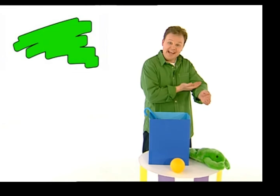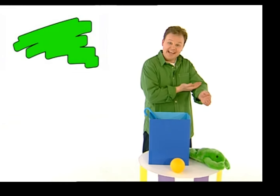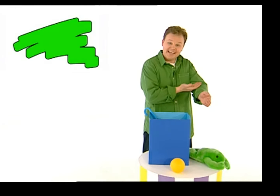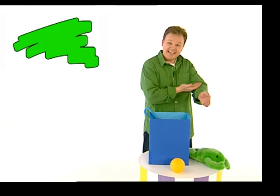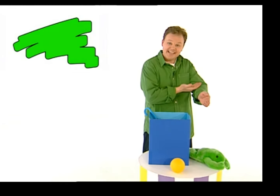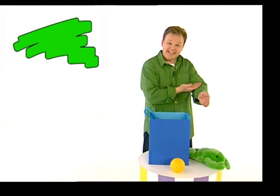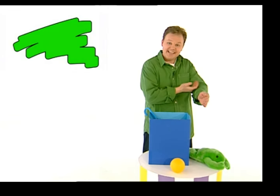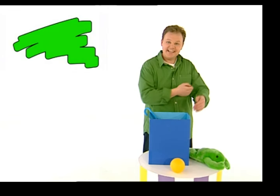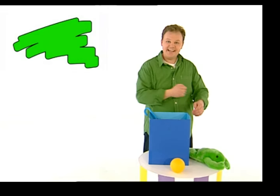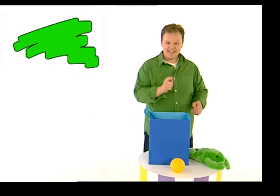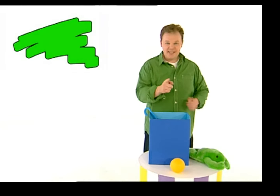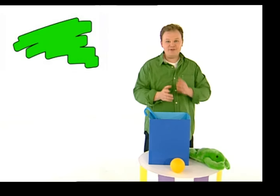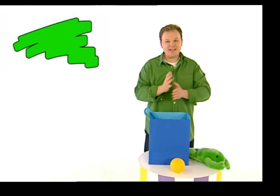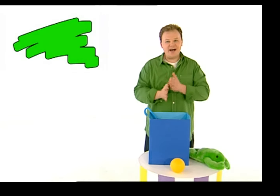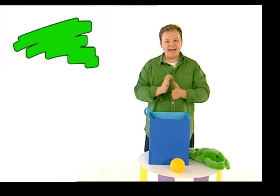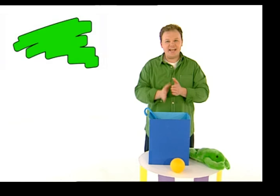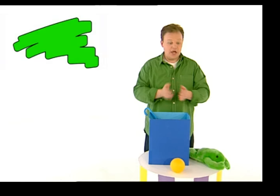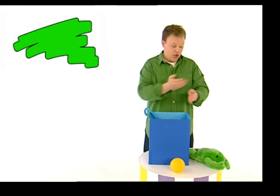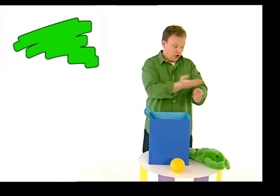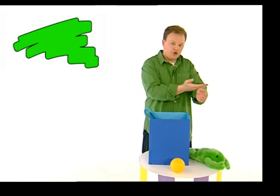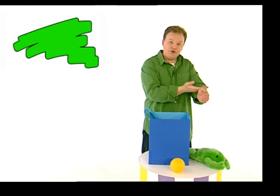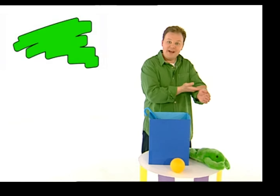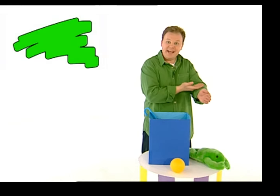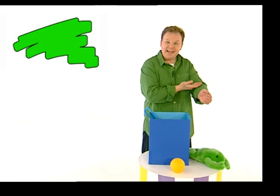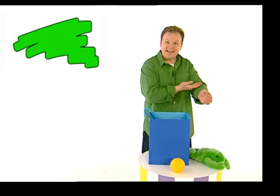green. You sign green.